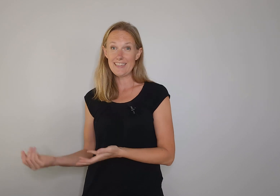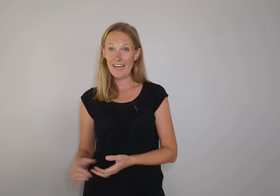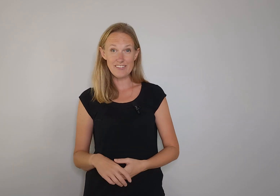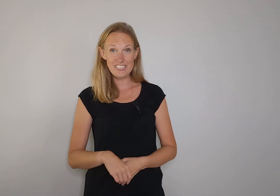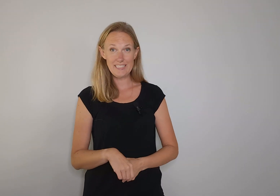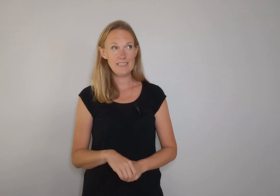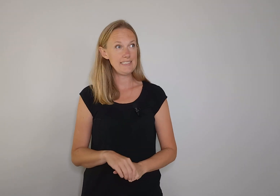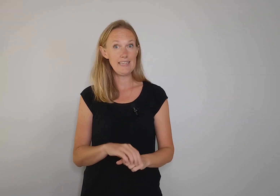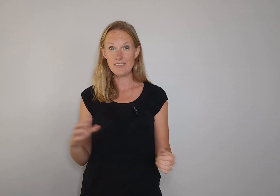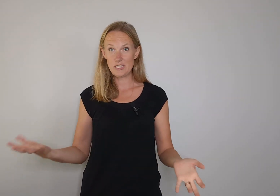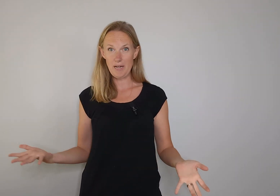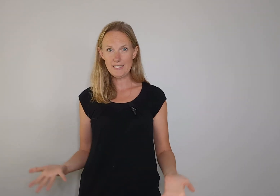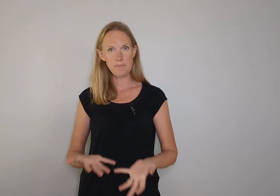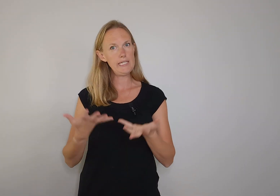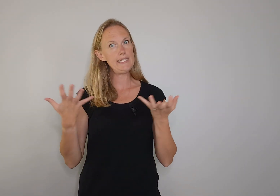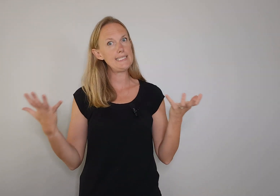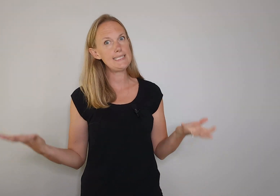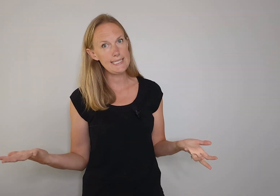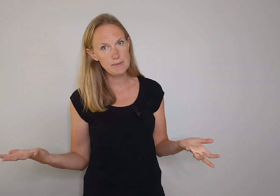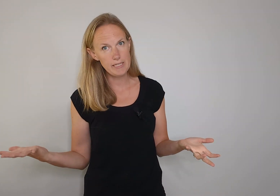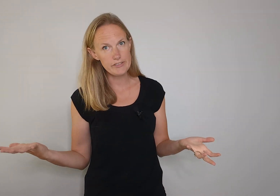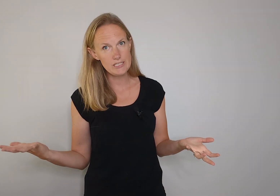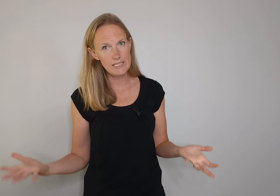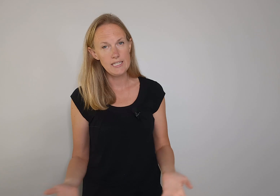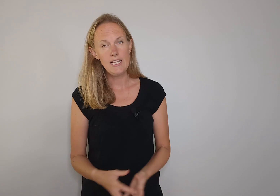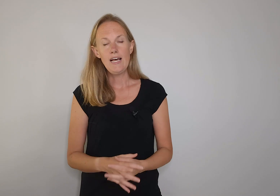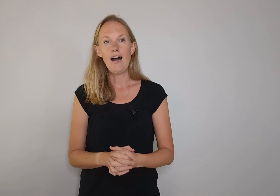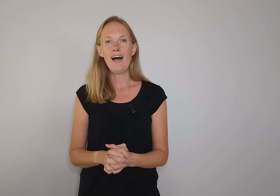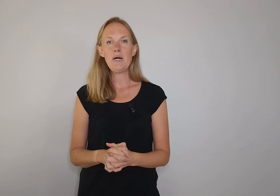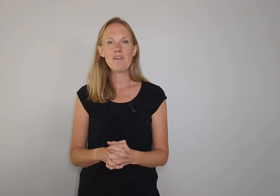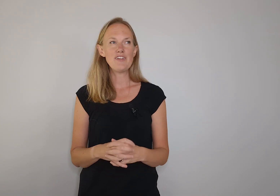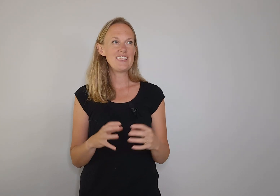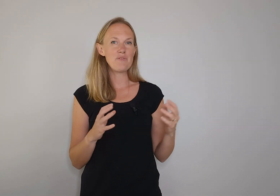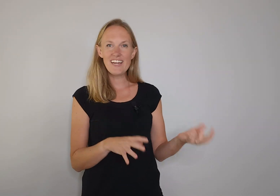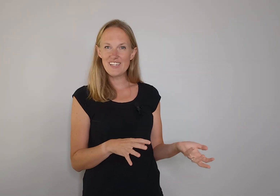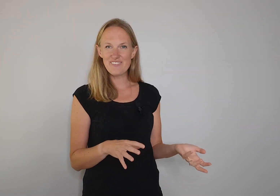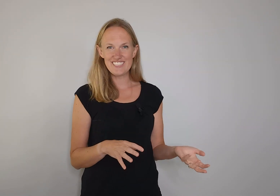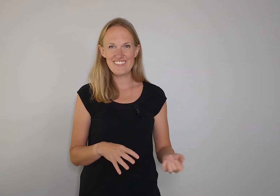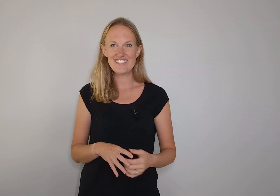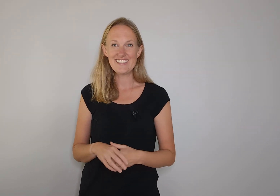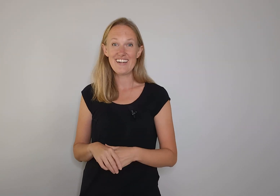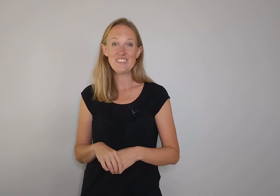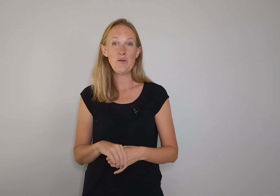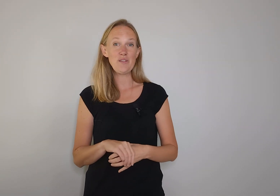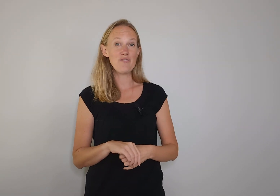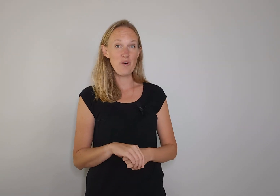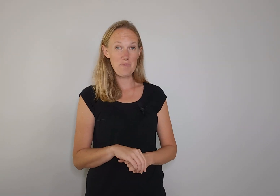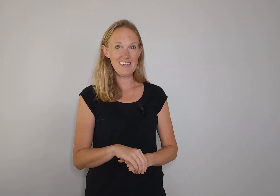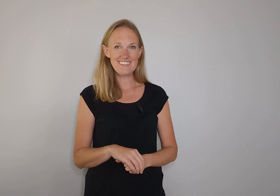live version because I love it so much, but it is a 6-minute version. If you get the radio version of the song, it's only 4 minutes.